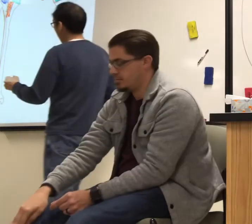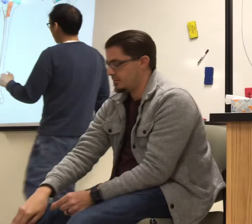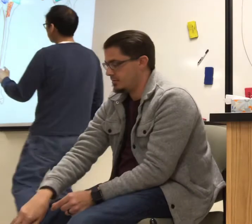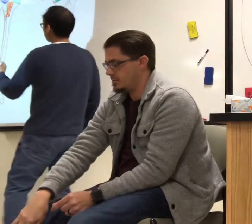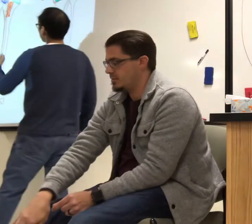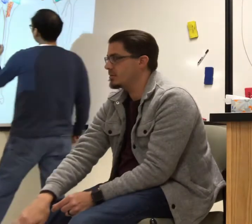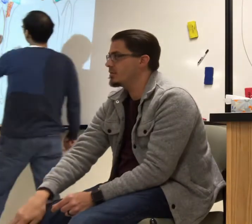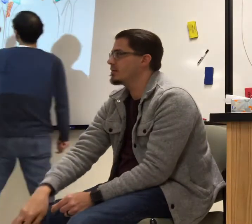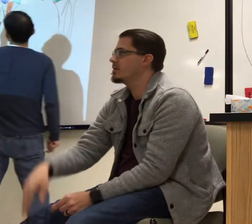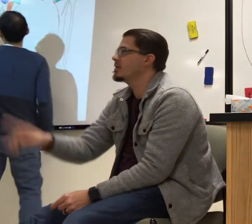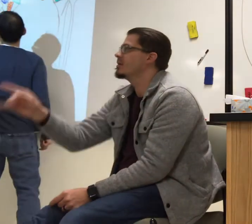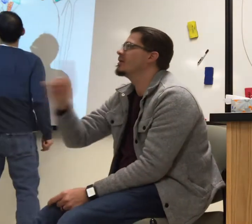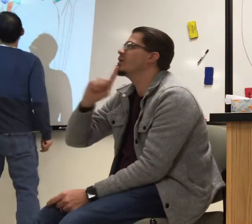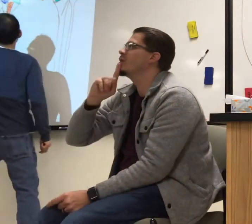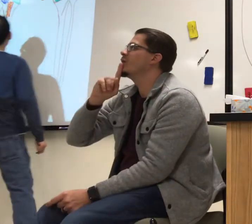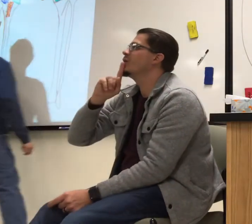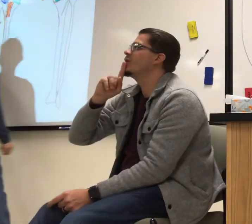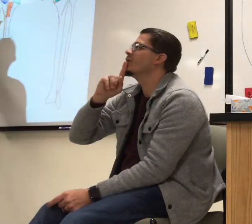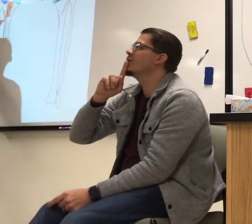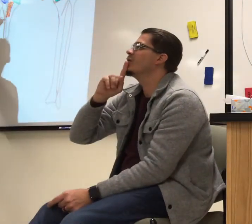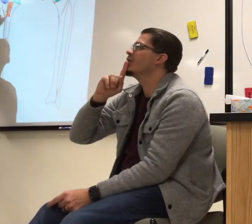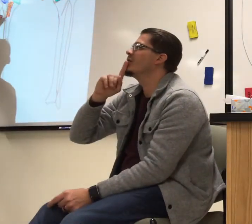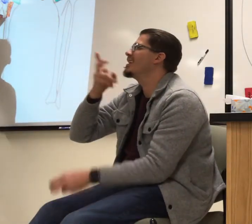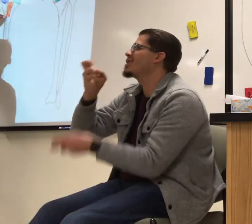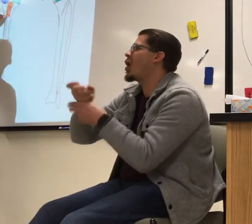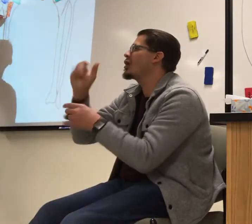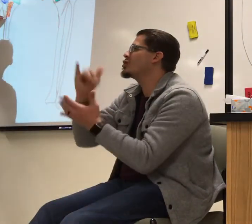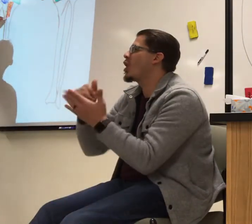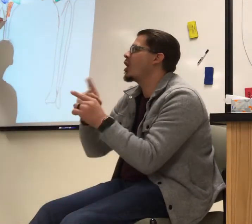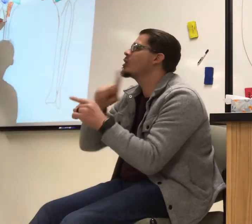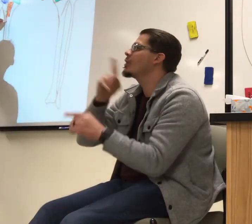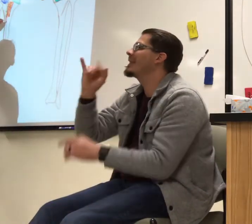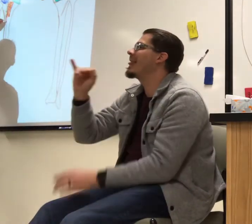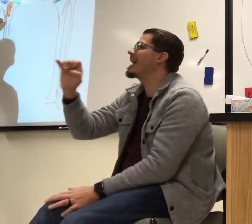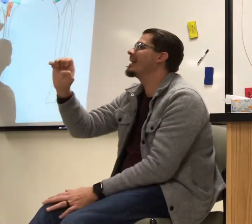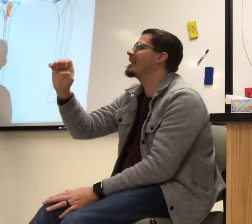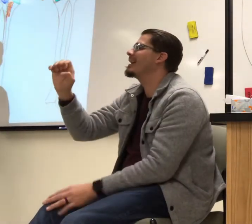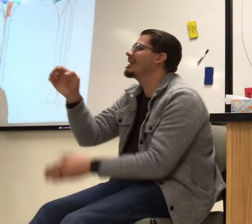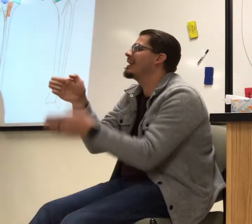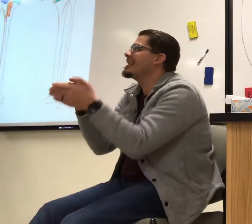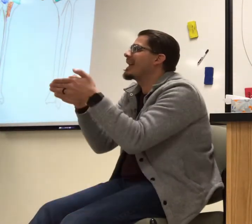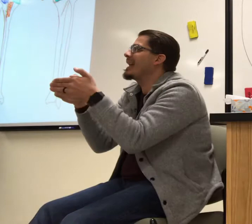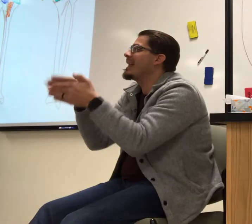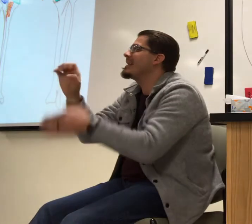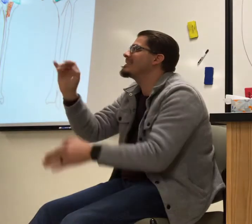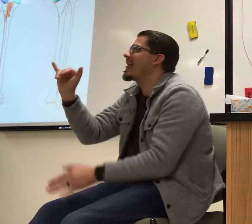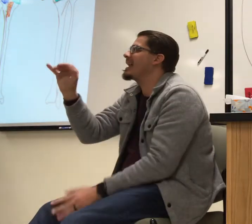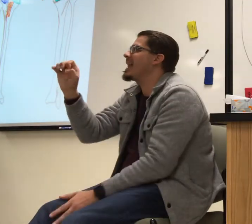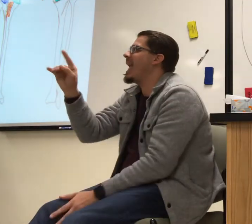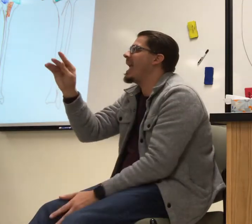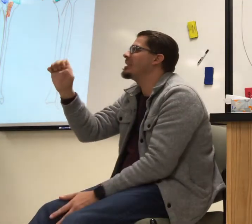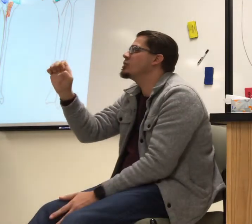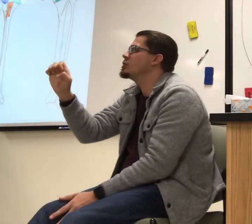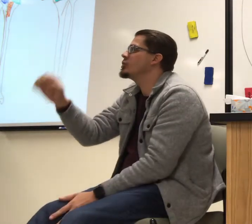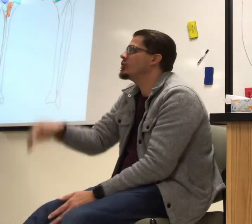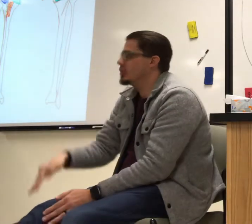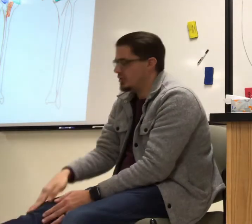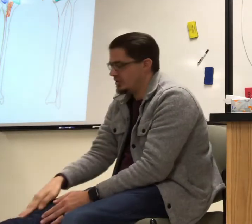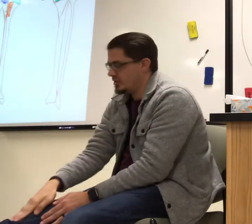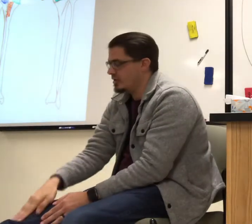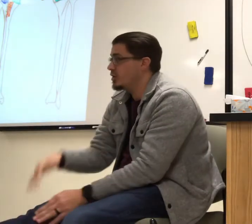It's an edge. Now, it's hard to draw, but it's better to look for it on a real bone. So I'm going to draw a line from here all the way